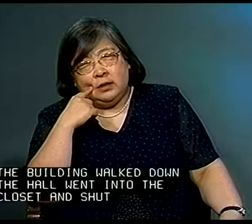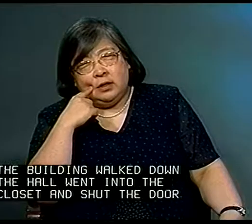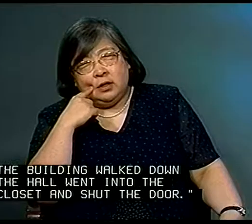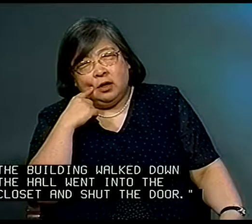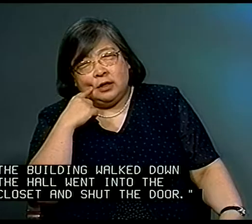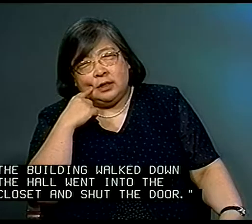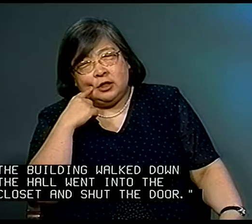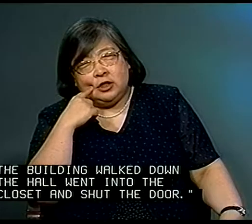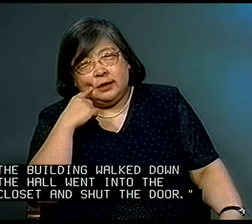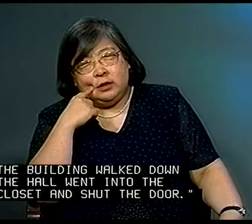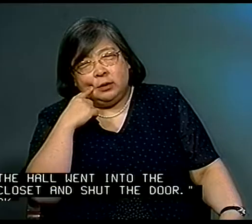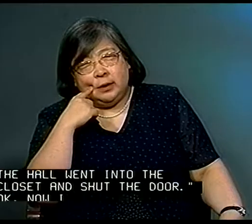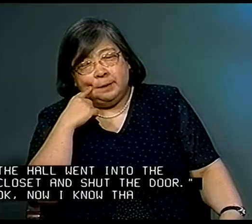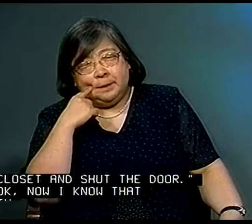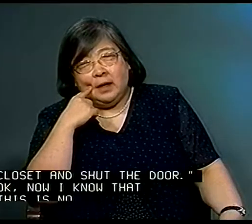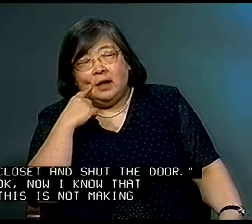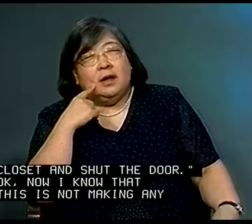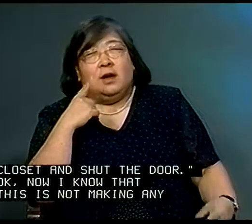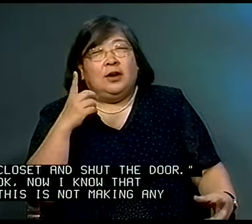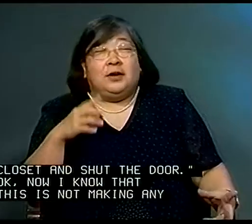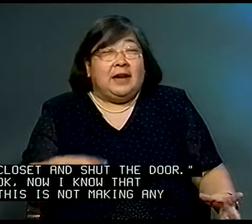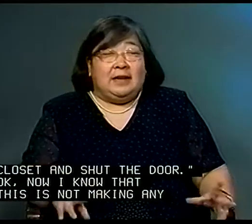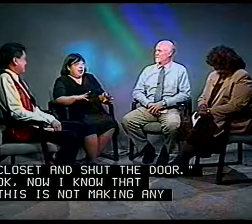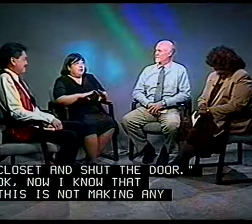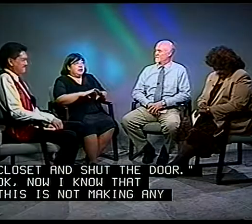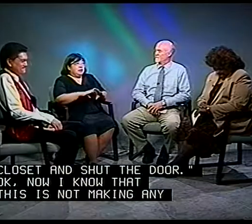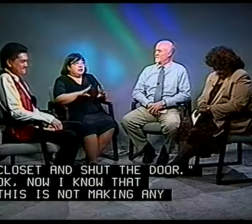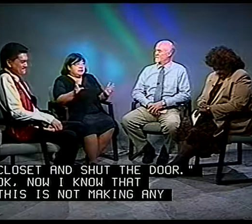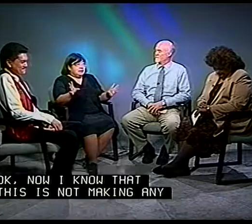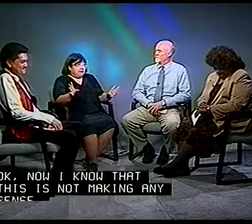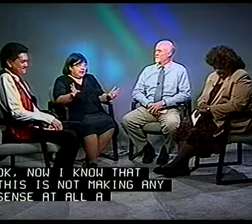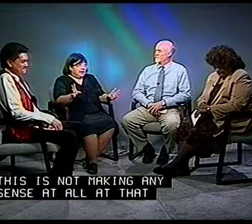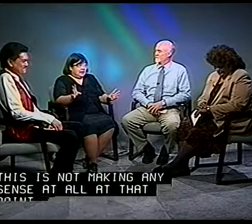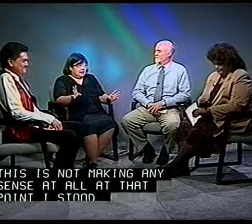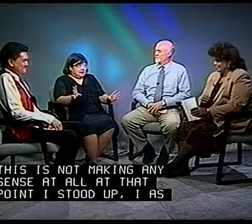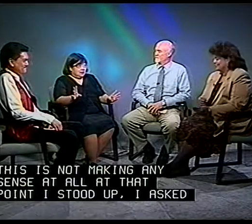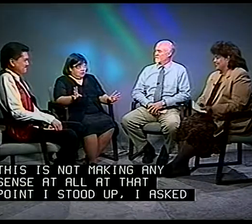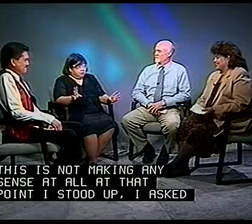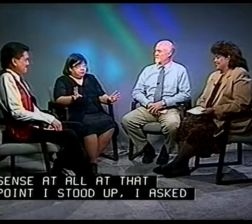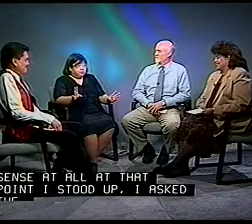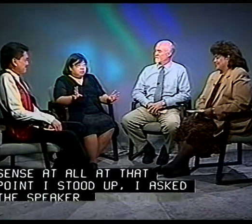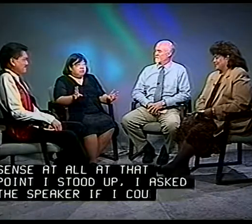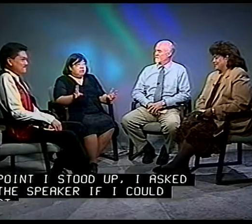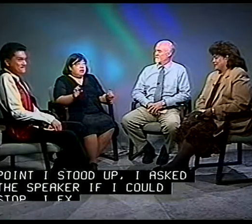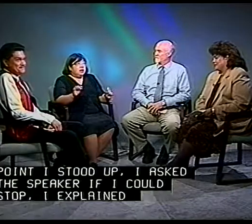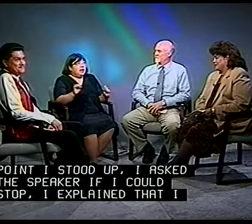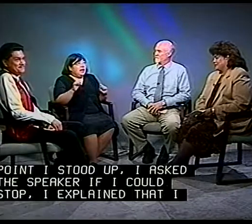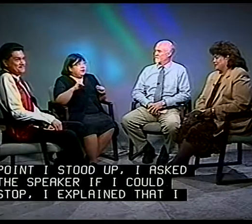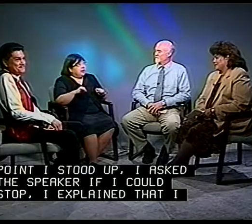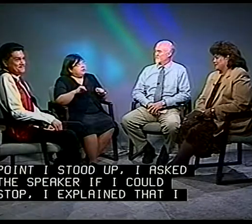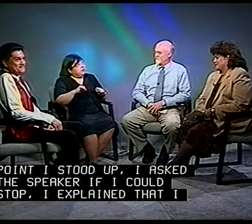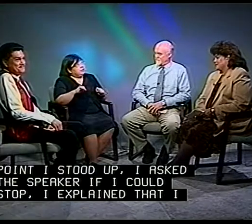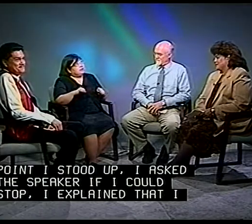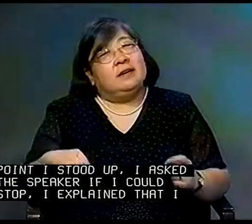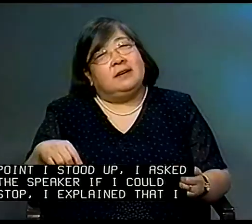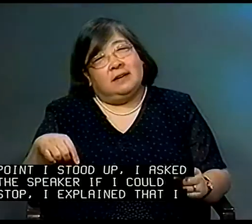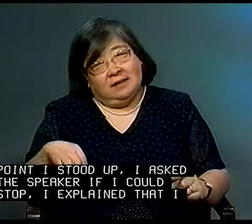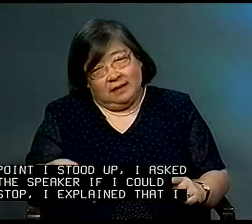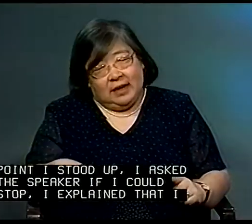into the closet, and shut the door. Okay, now I know this is not making any sense at all. At that point, I